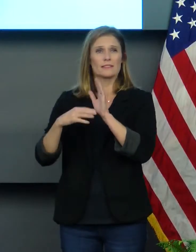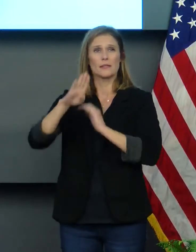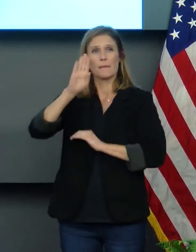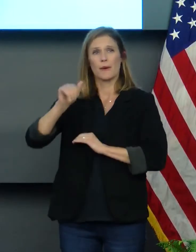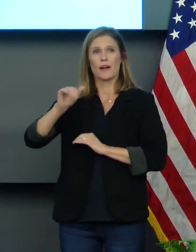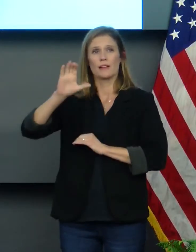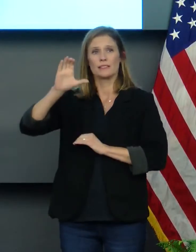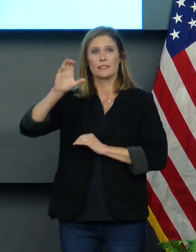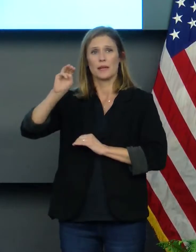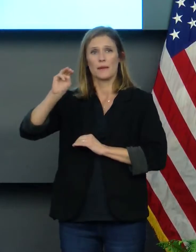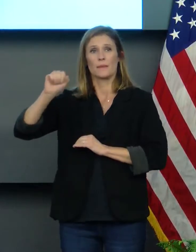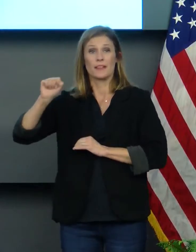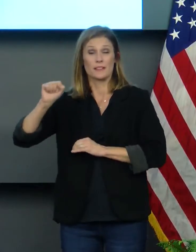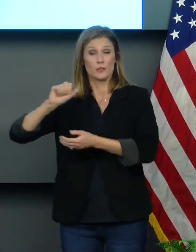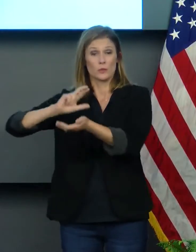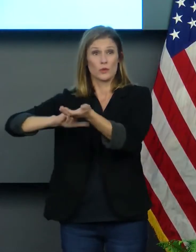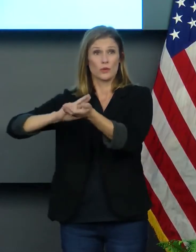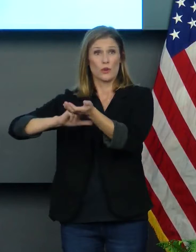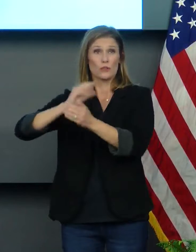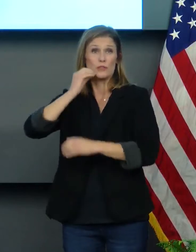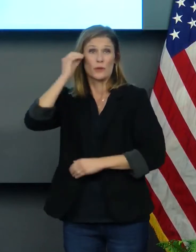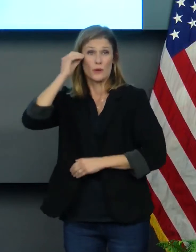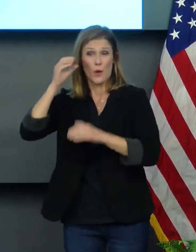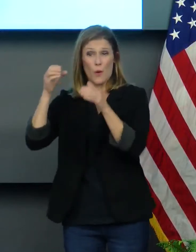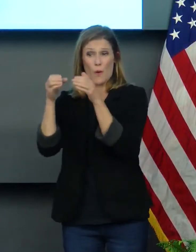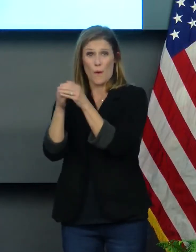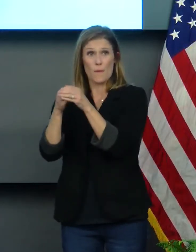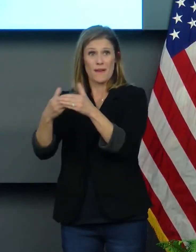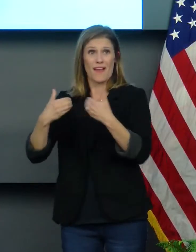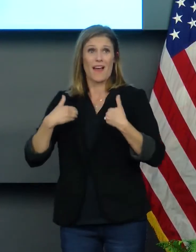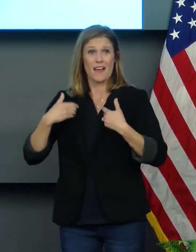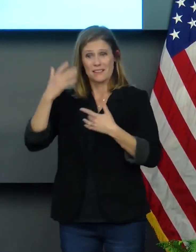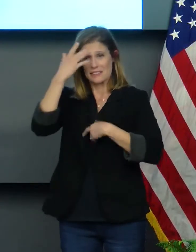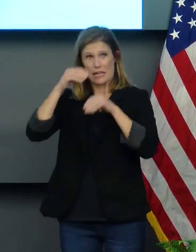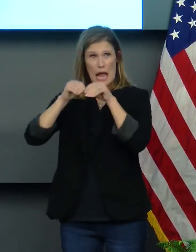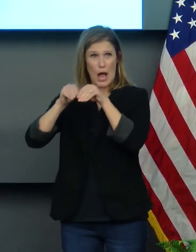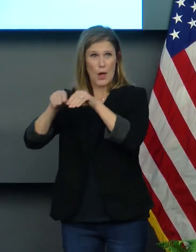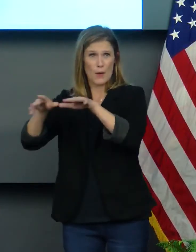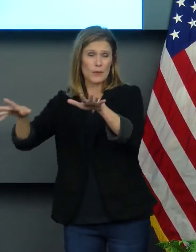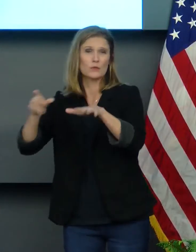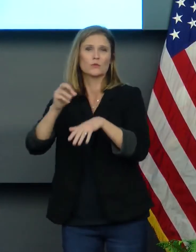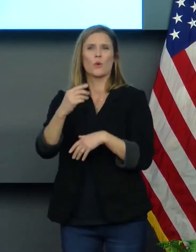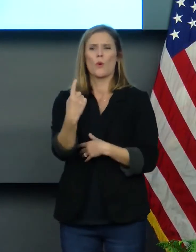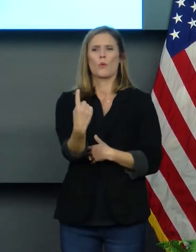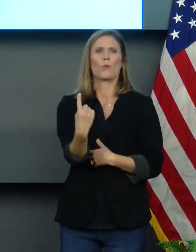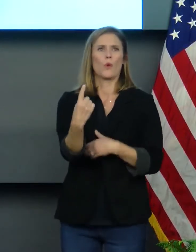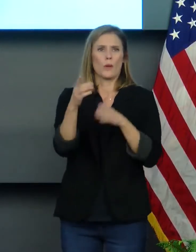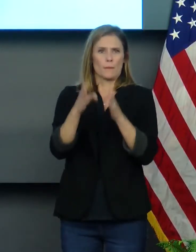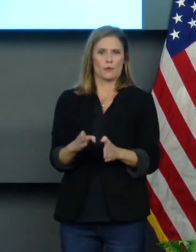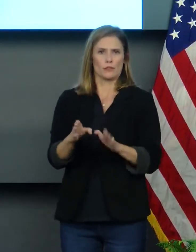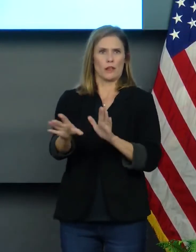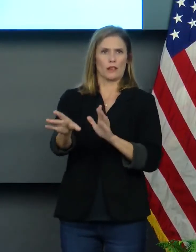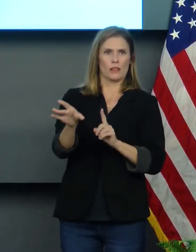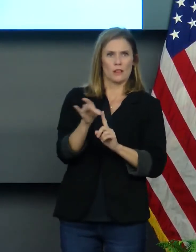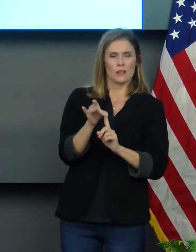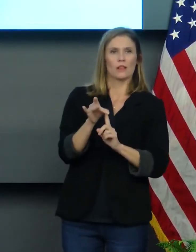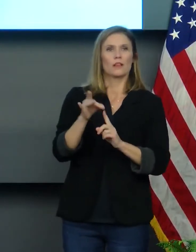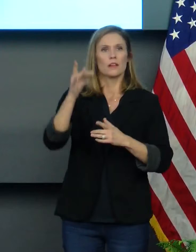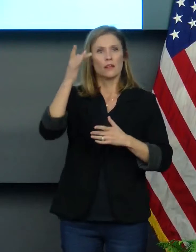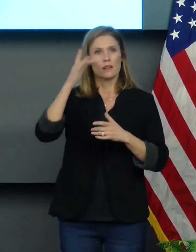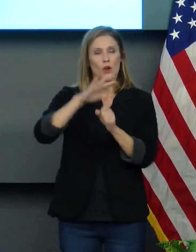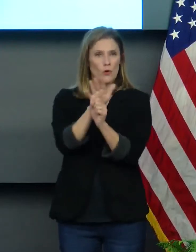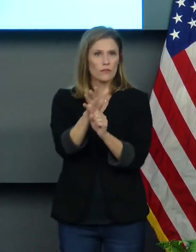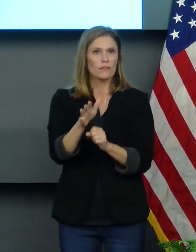CMS, when a nursing home has an outbreak or even one case, that